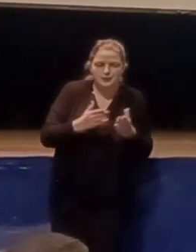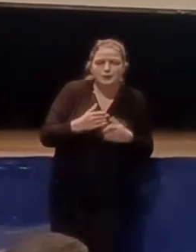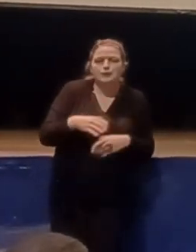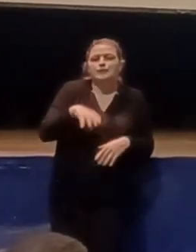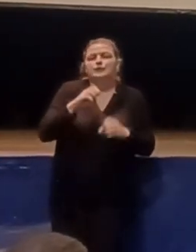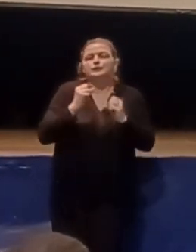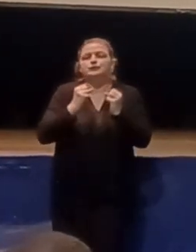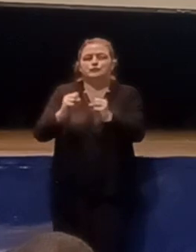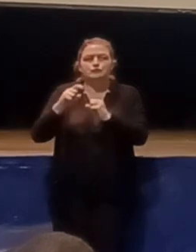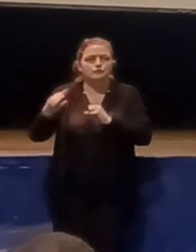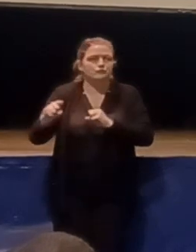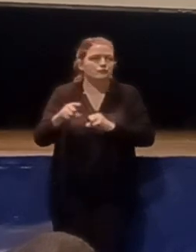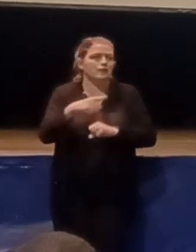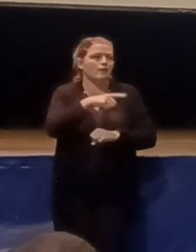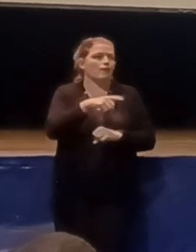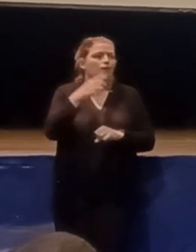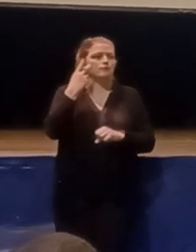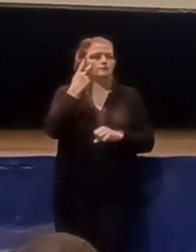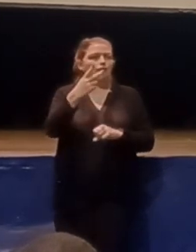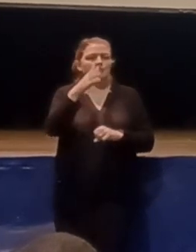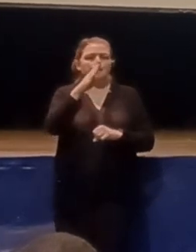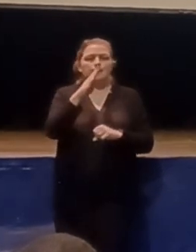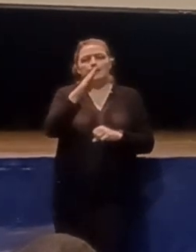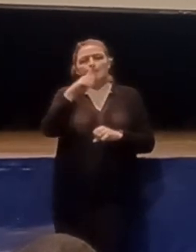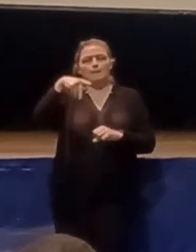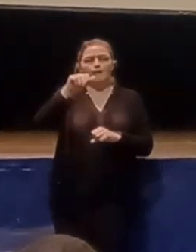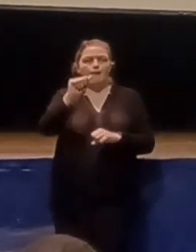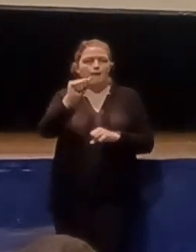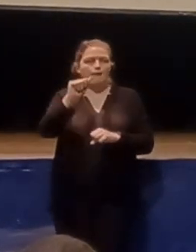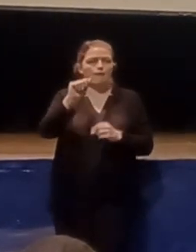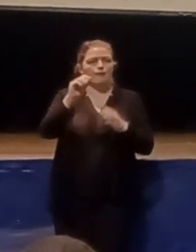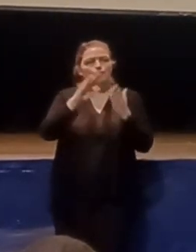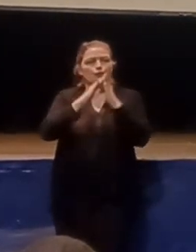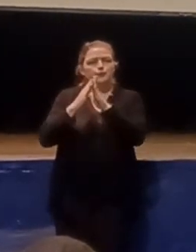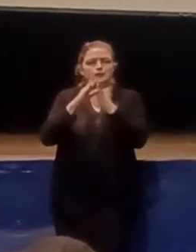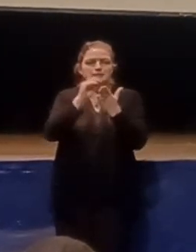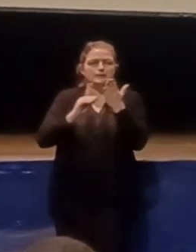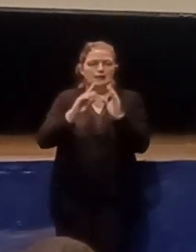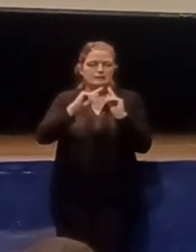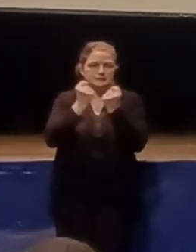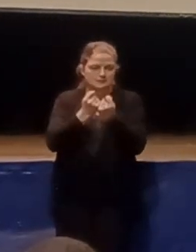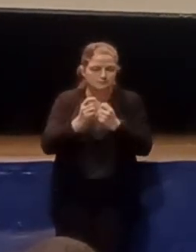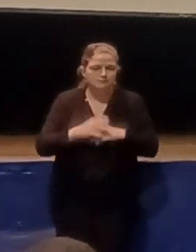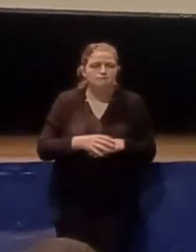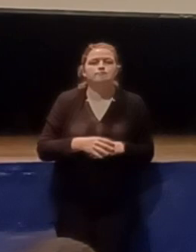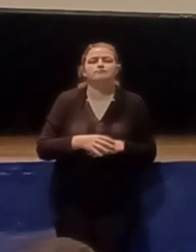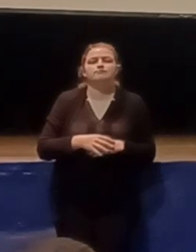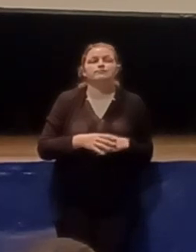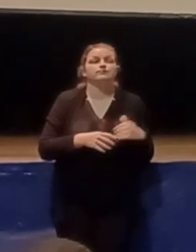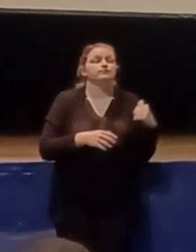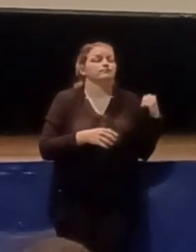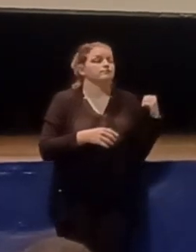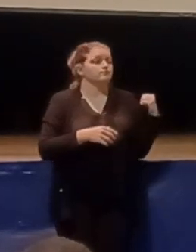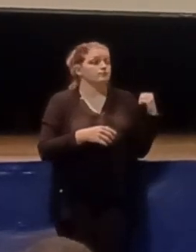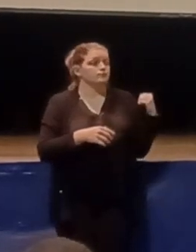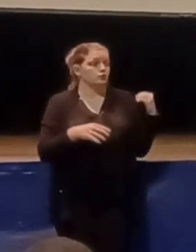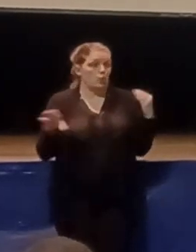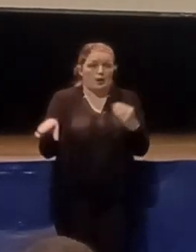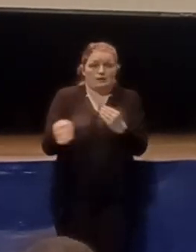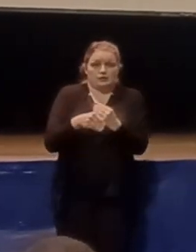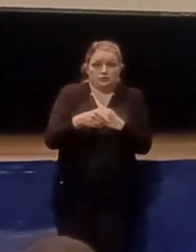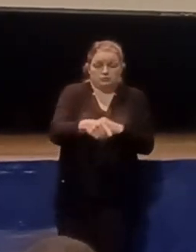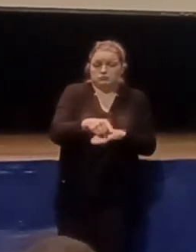and myself with the MbTA Urban Design team. So building off of a lot of the wonderful work that came from